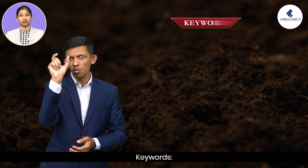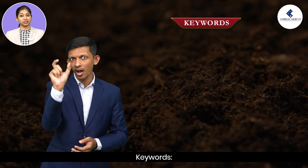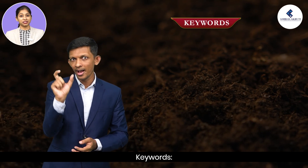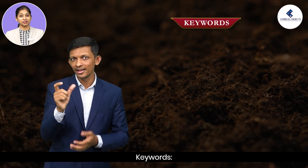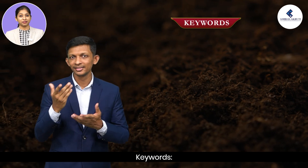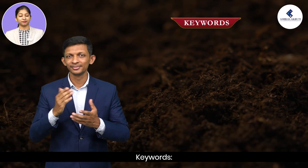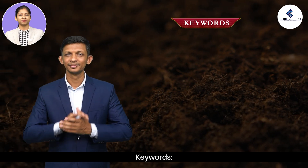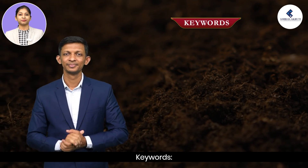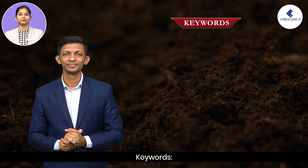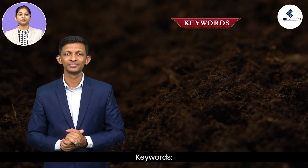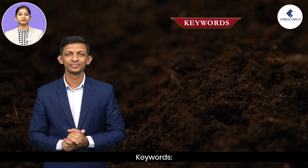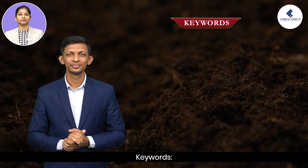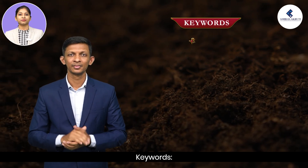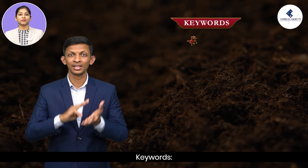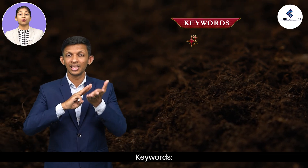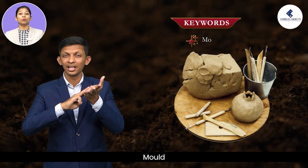Keywords: